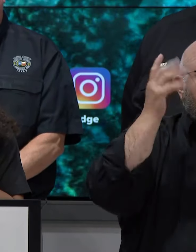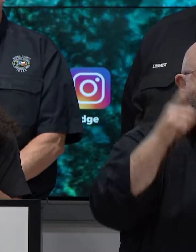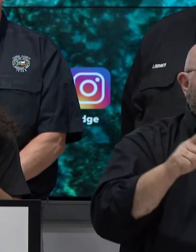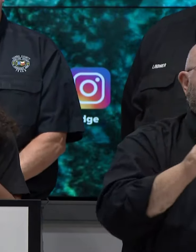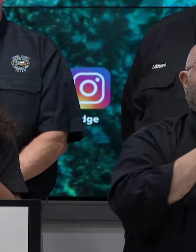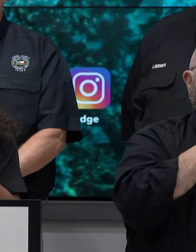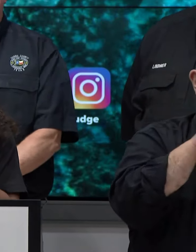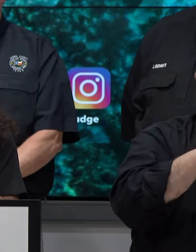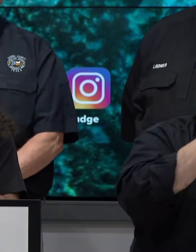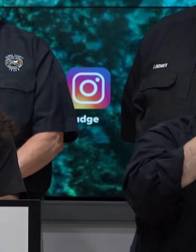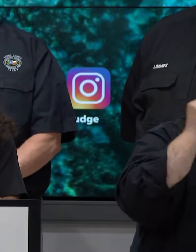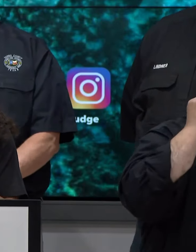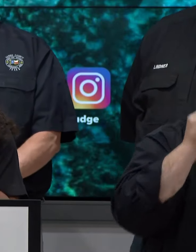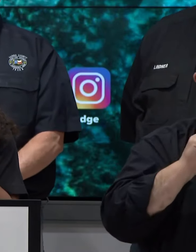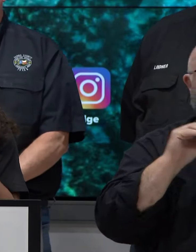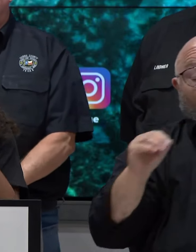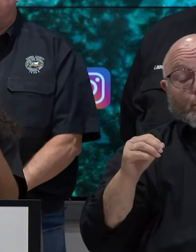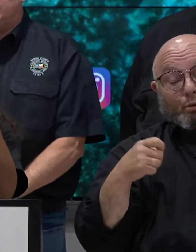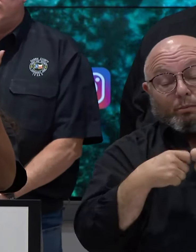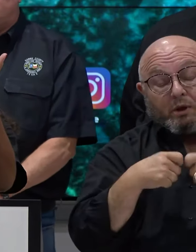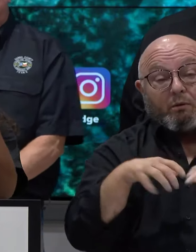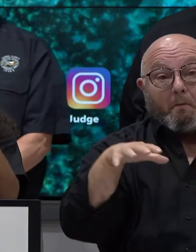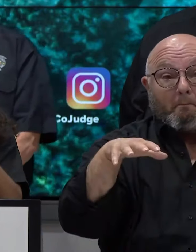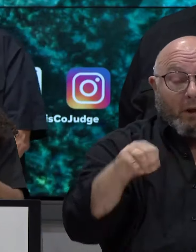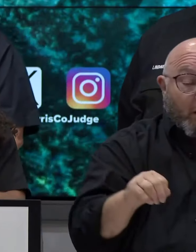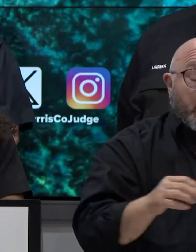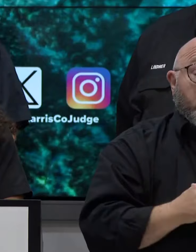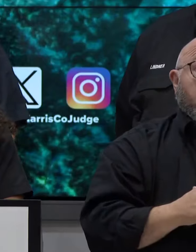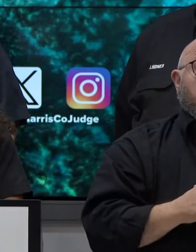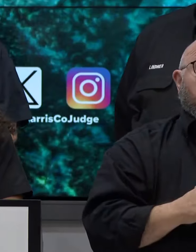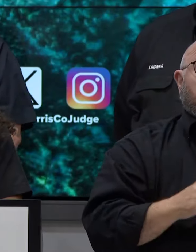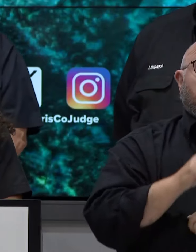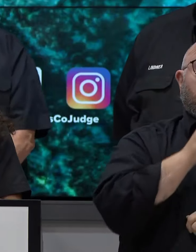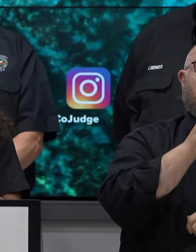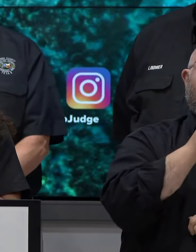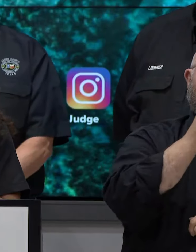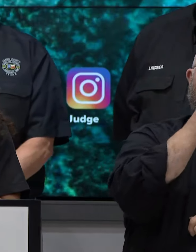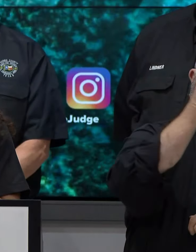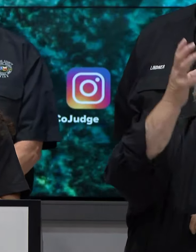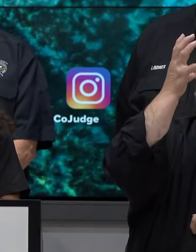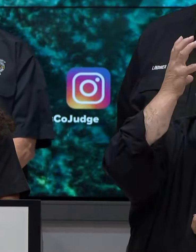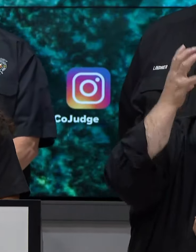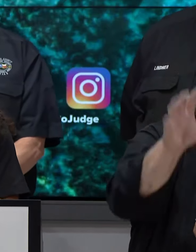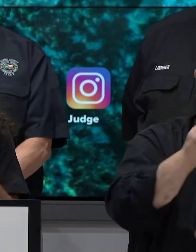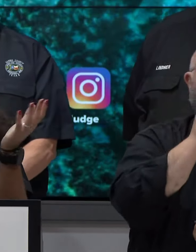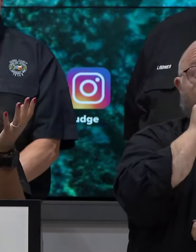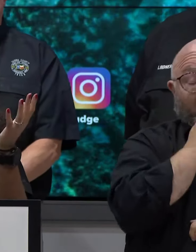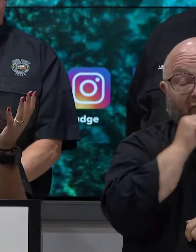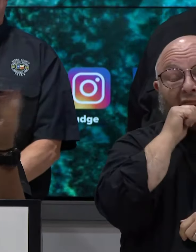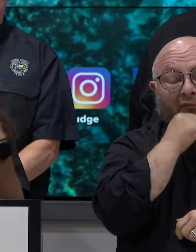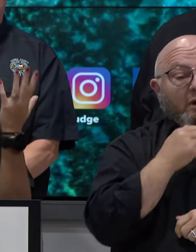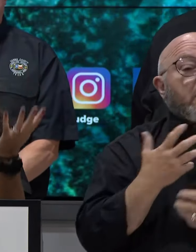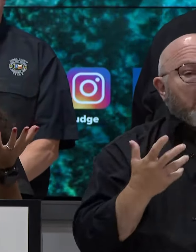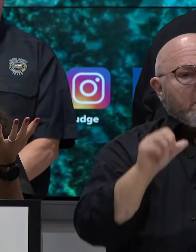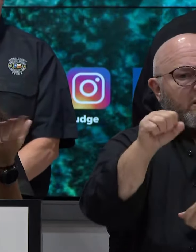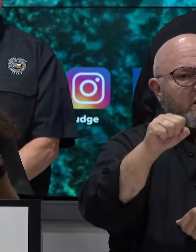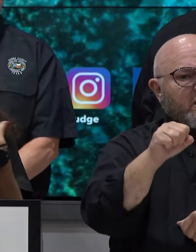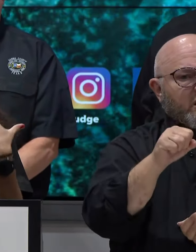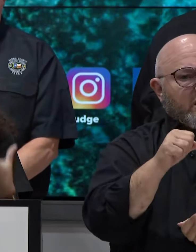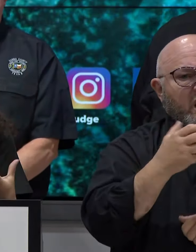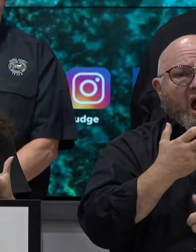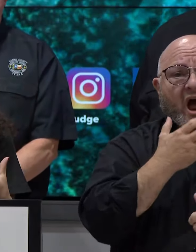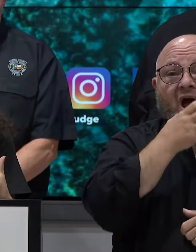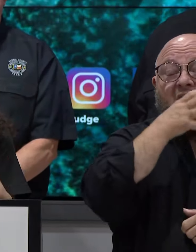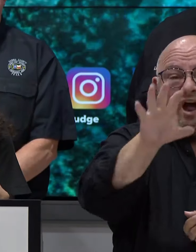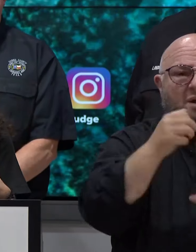in homes, whether there's no power, when it's miserably hot, yeah, I mean, heat makes us all angry,